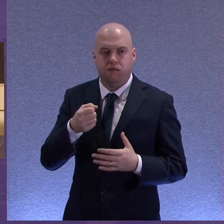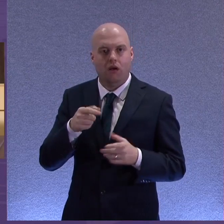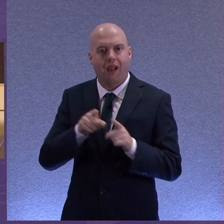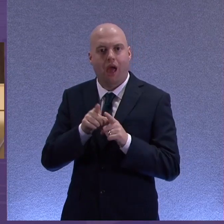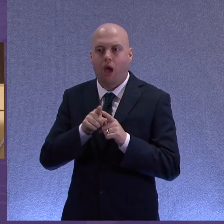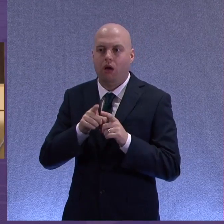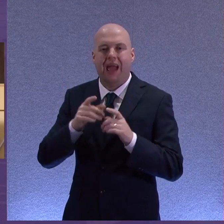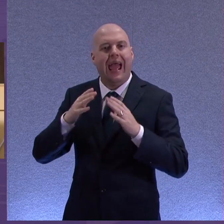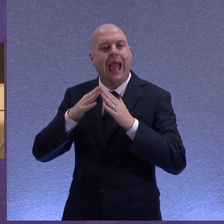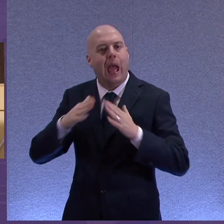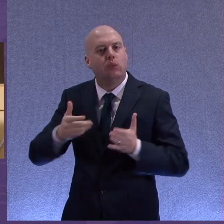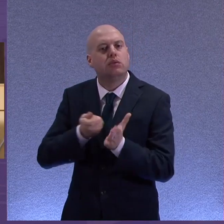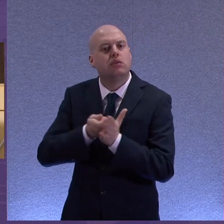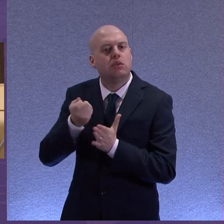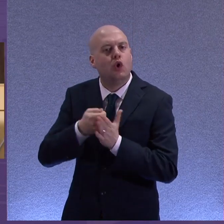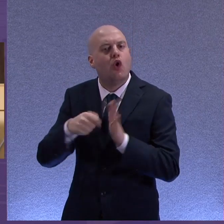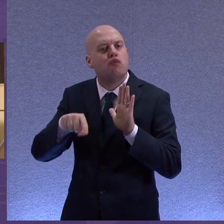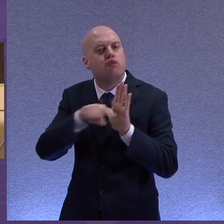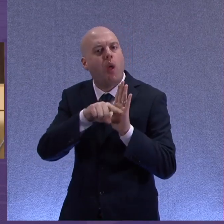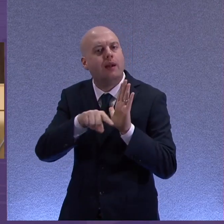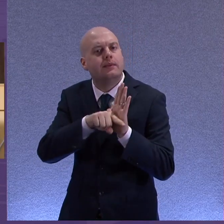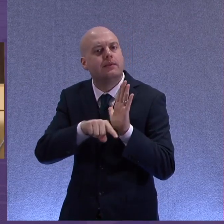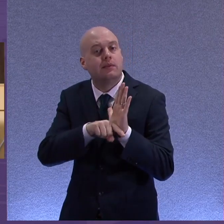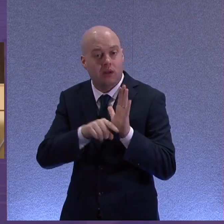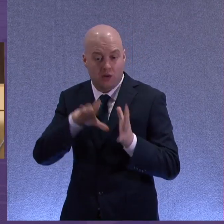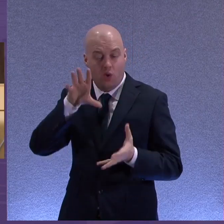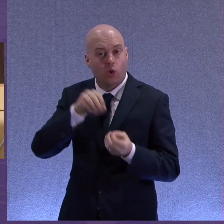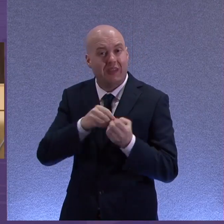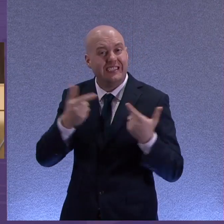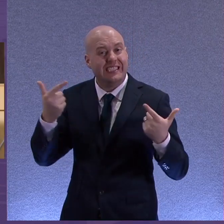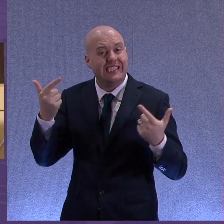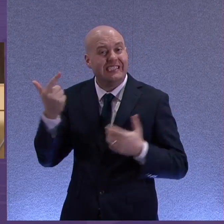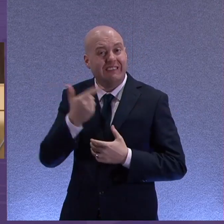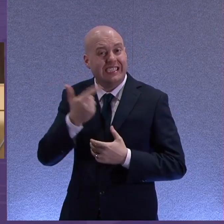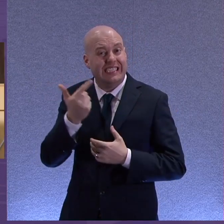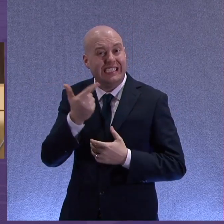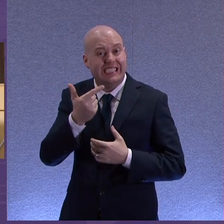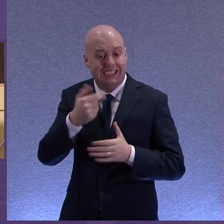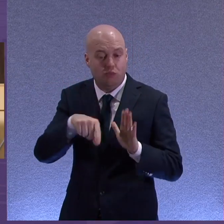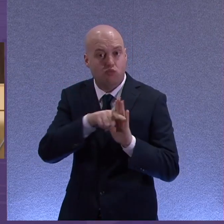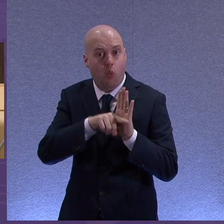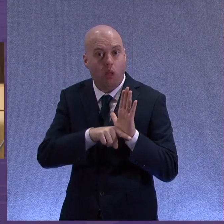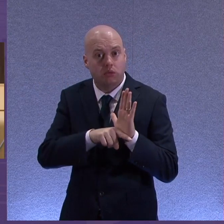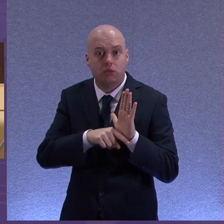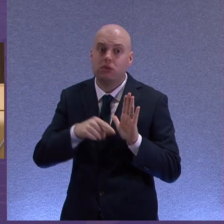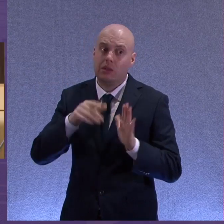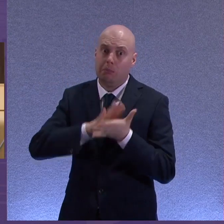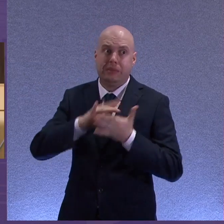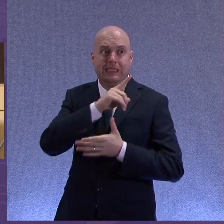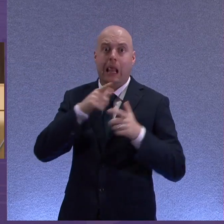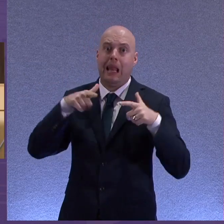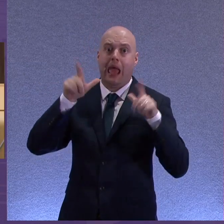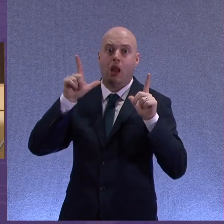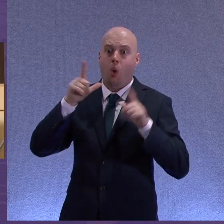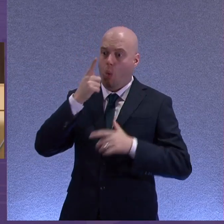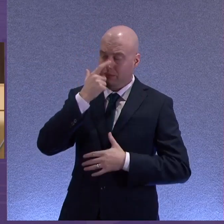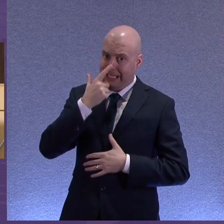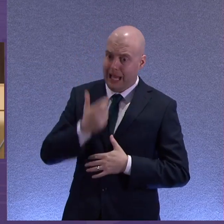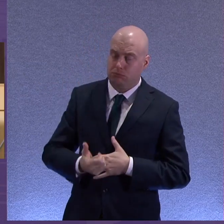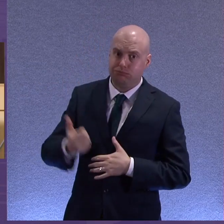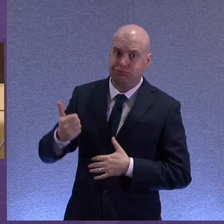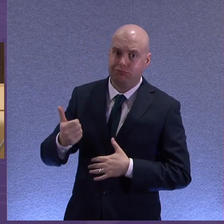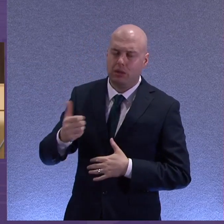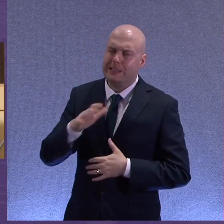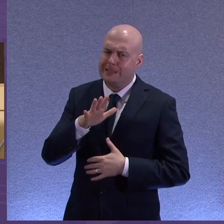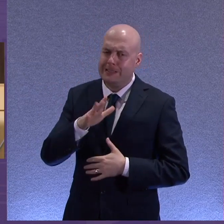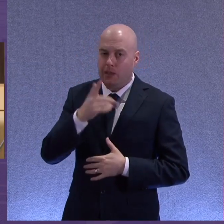as soon as possible for that? Rough sleepers are amongst the most vulnerable people and unable to self-isolate. Can the Government ensure that